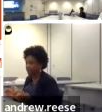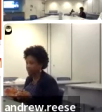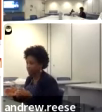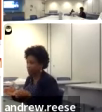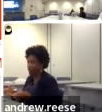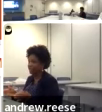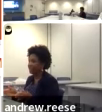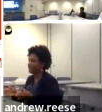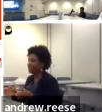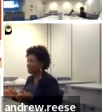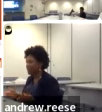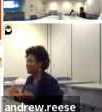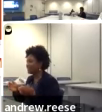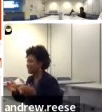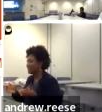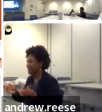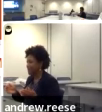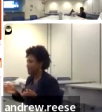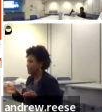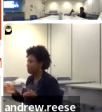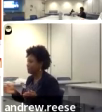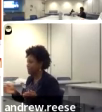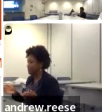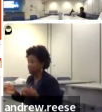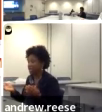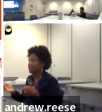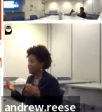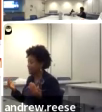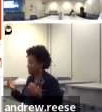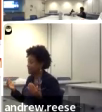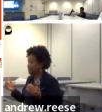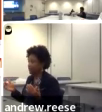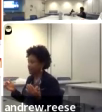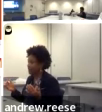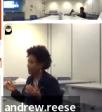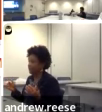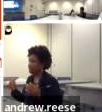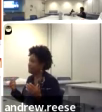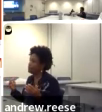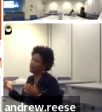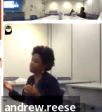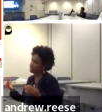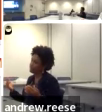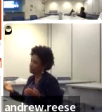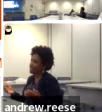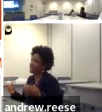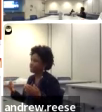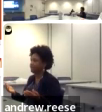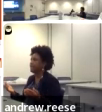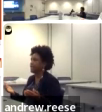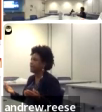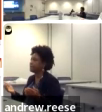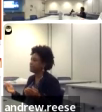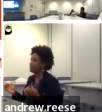this particular point, just you know, because of numerous